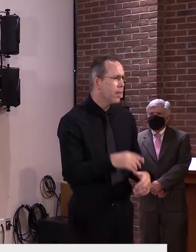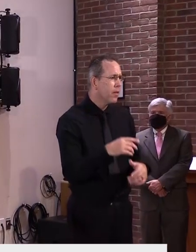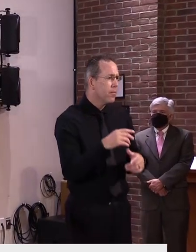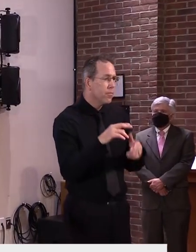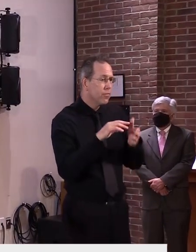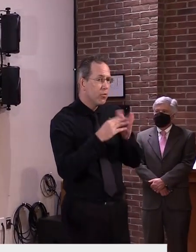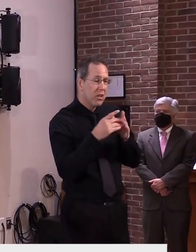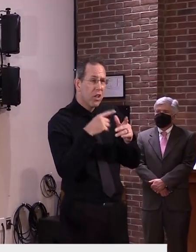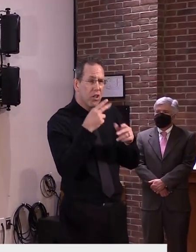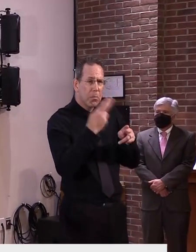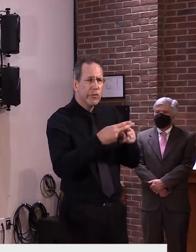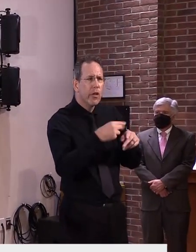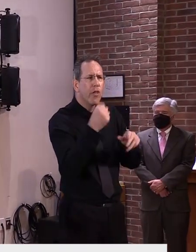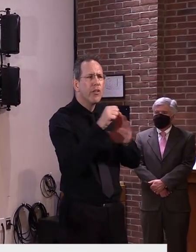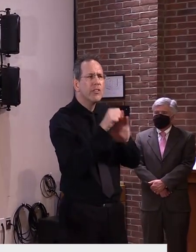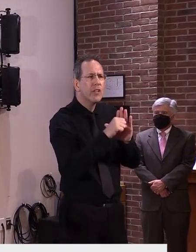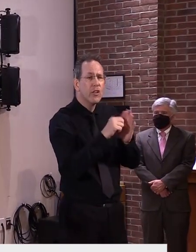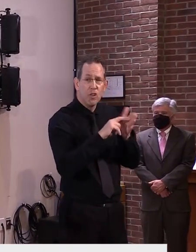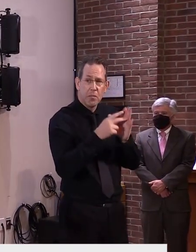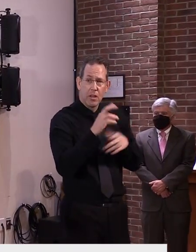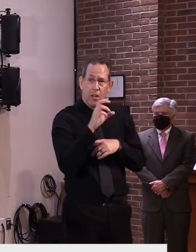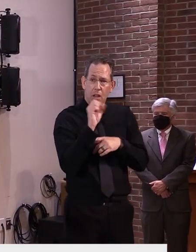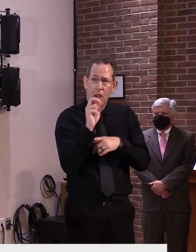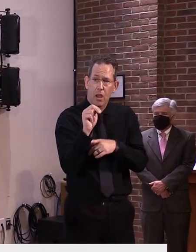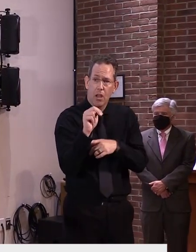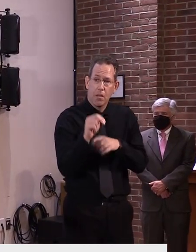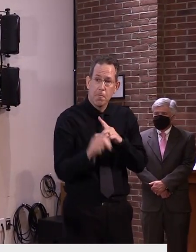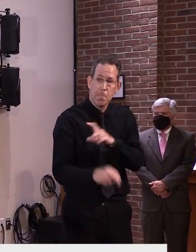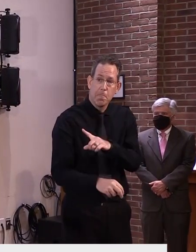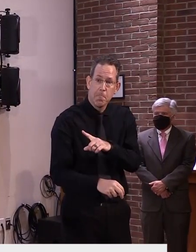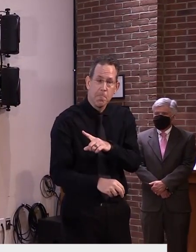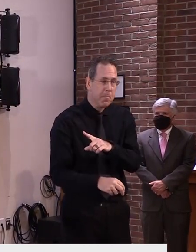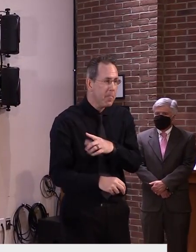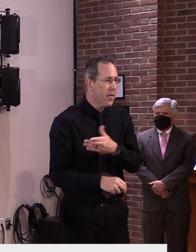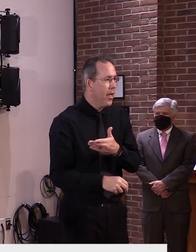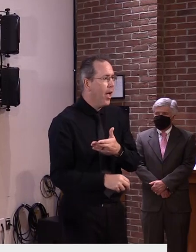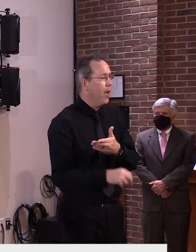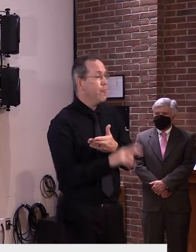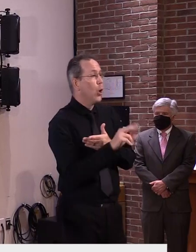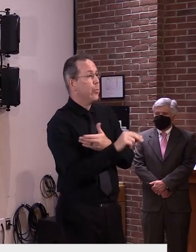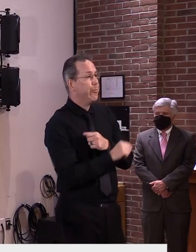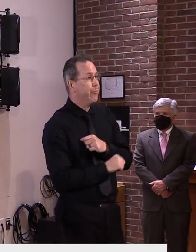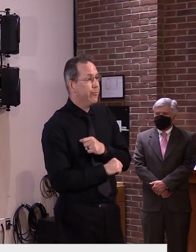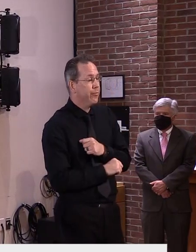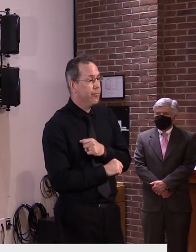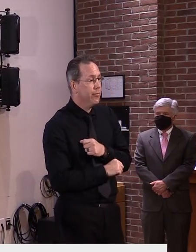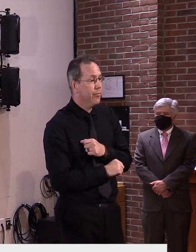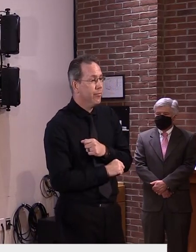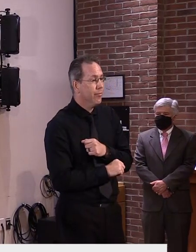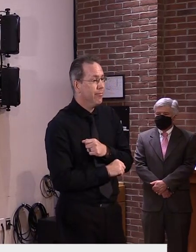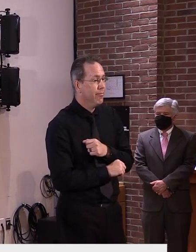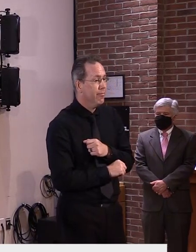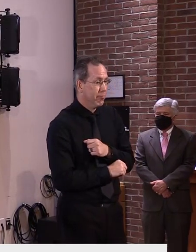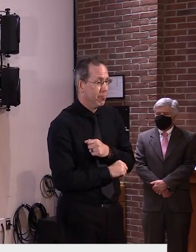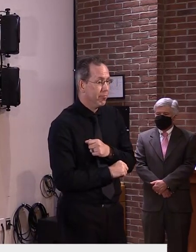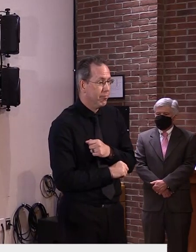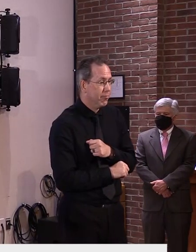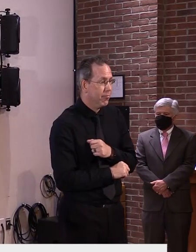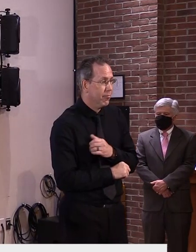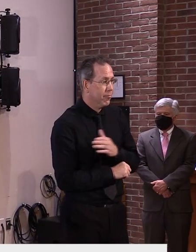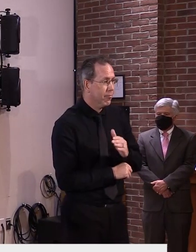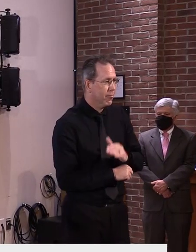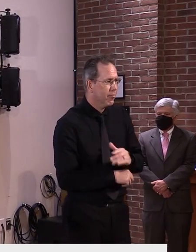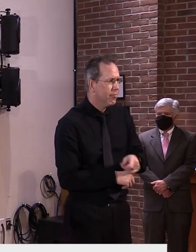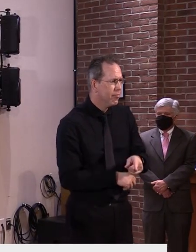No. Okay. And so do you have advice for Vermonters? I mean, it seems kind of obvious,